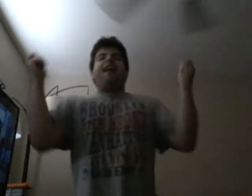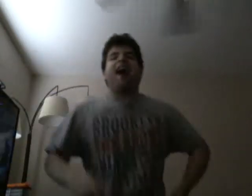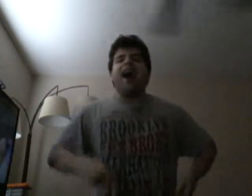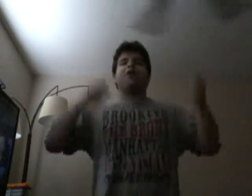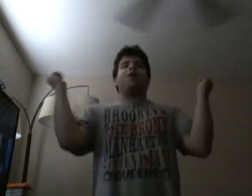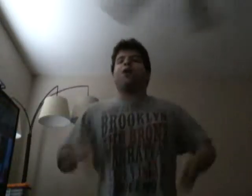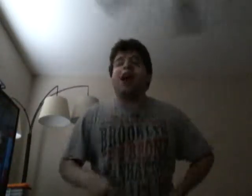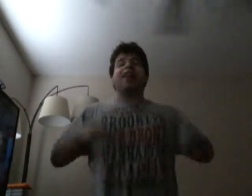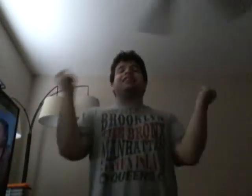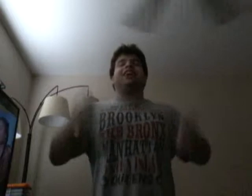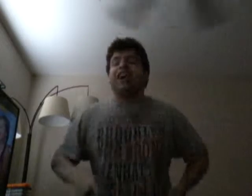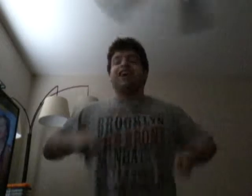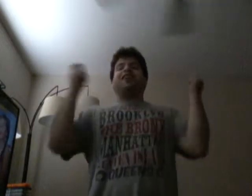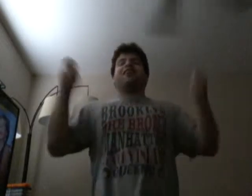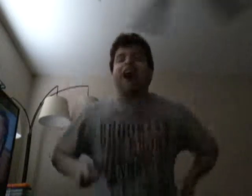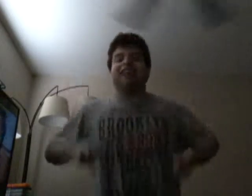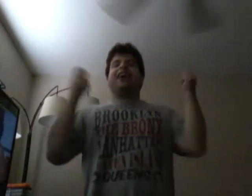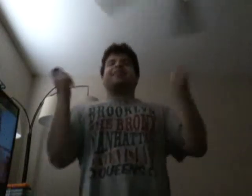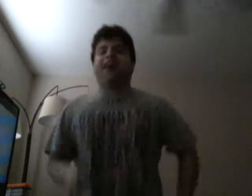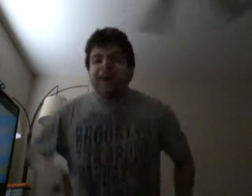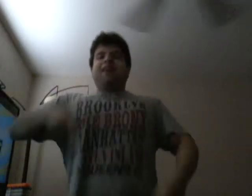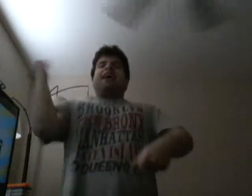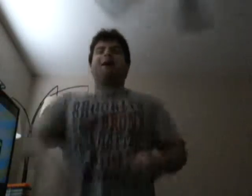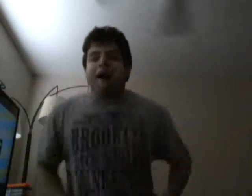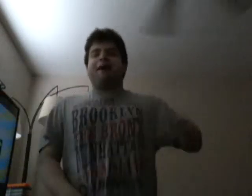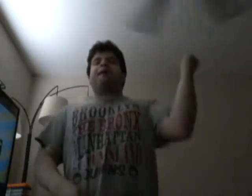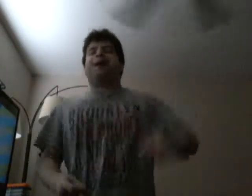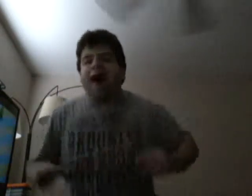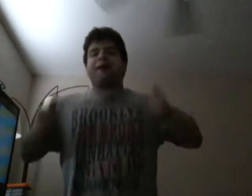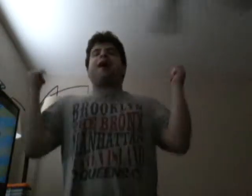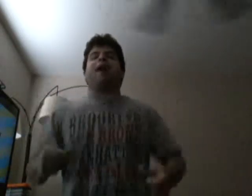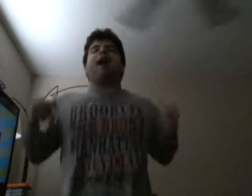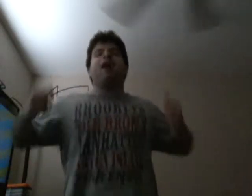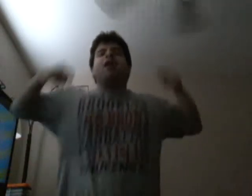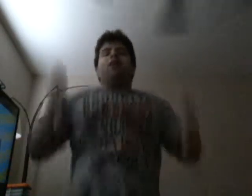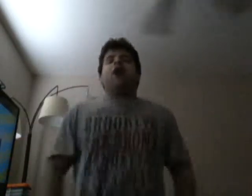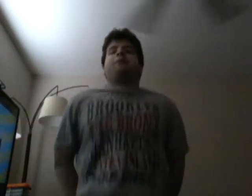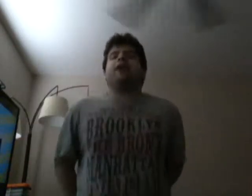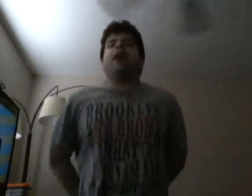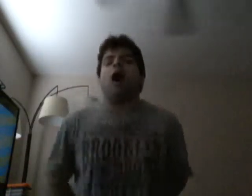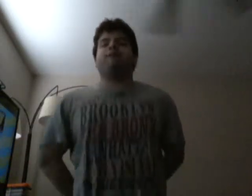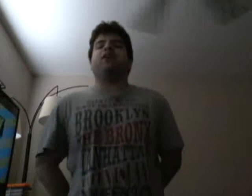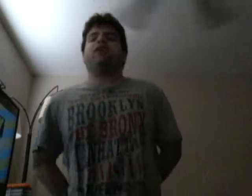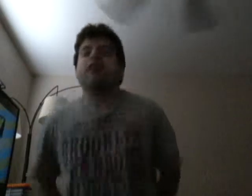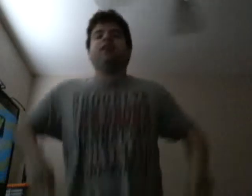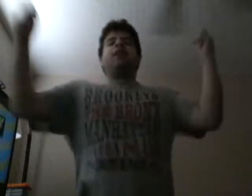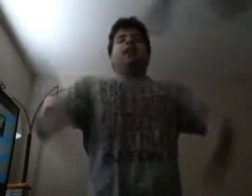Lie, I don't wanna see you out there doing bye. Let me call for you. I